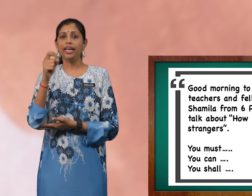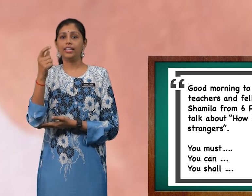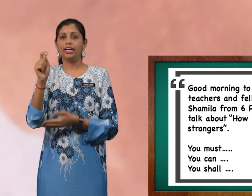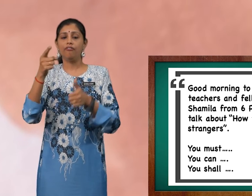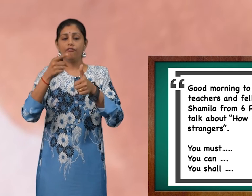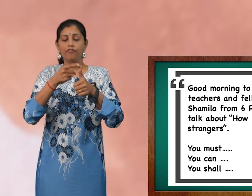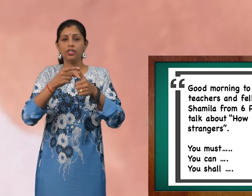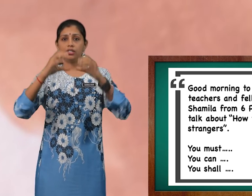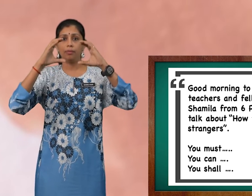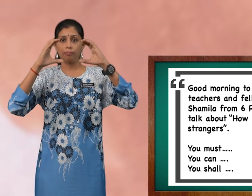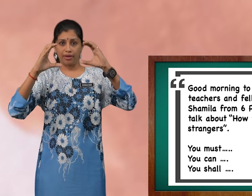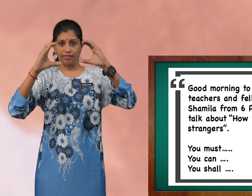Take the first paragraph.